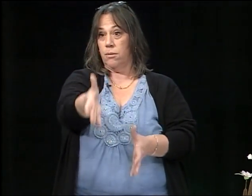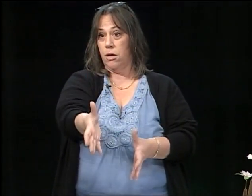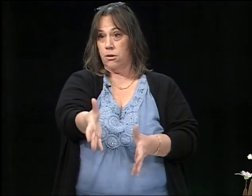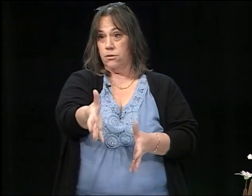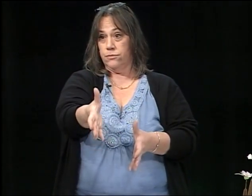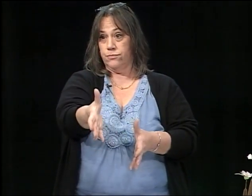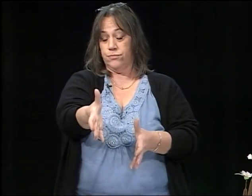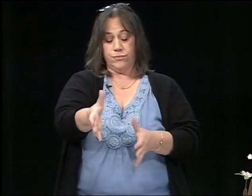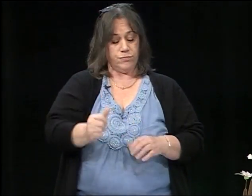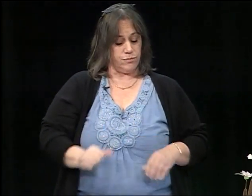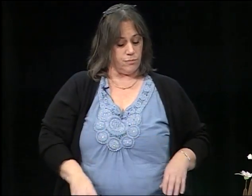grandmother.